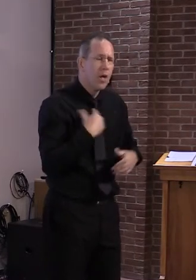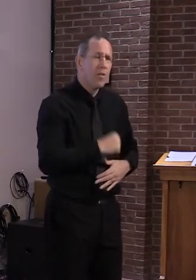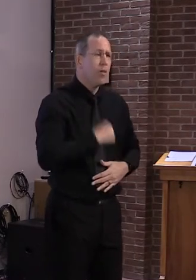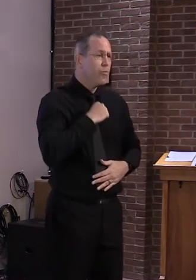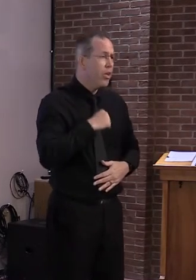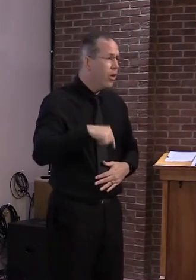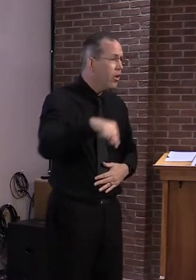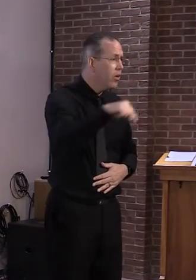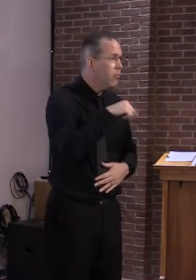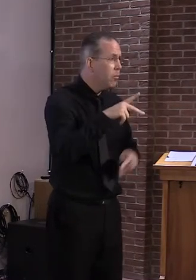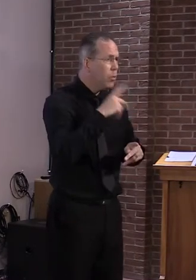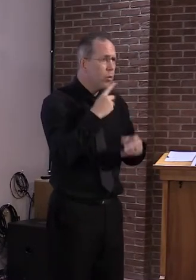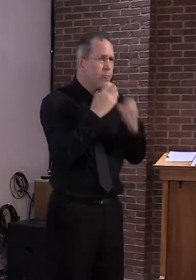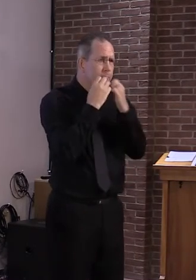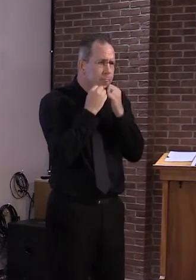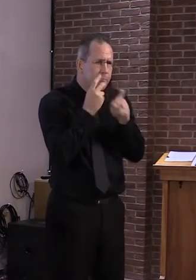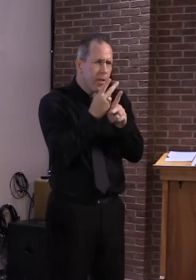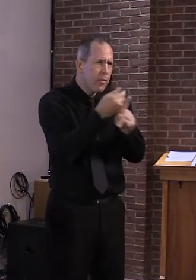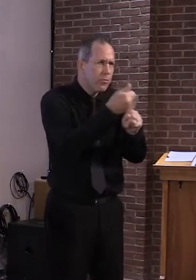done. We are